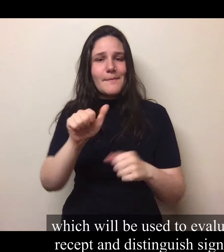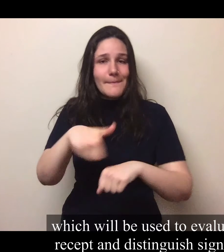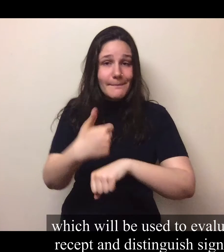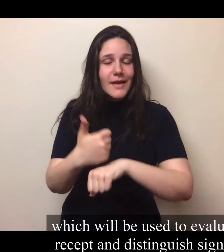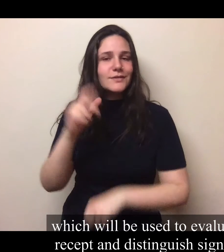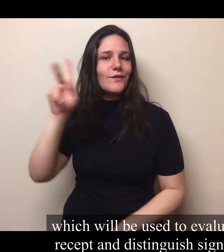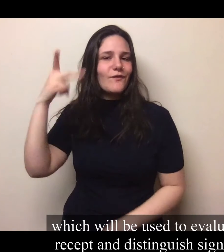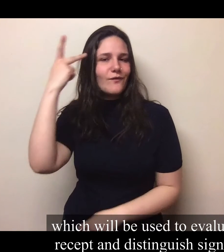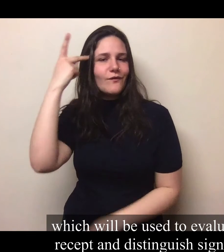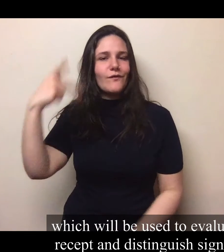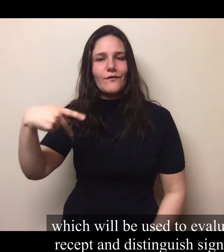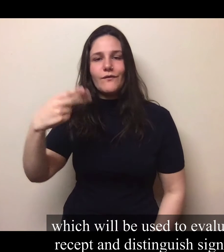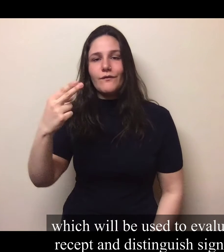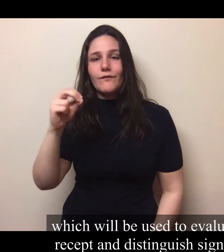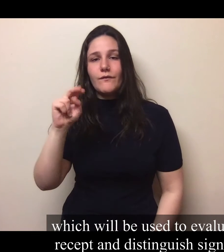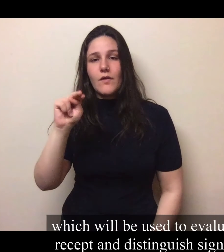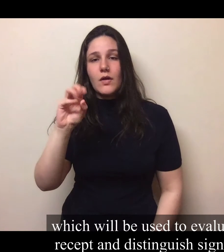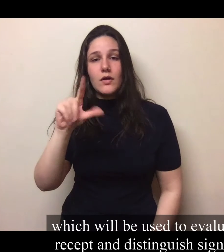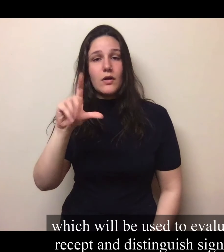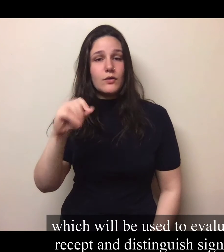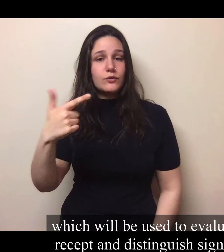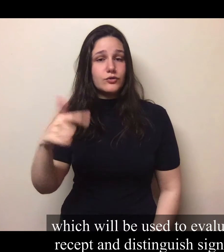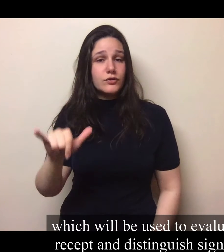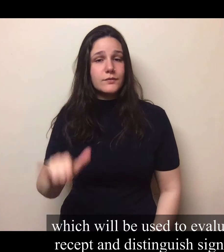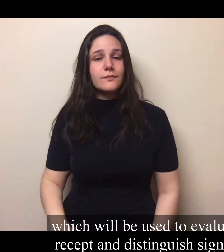a phonology-based test.